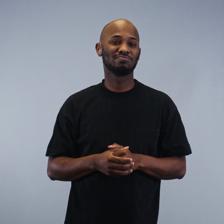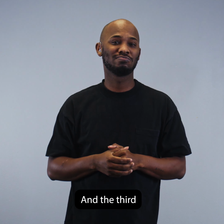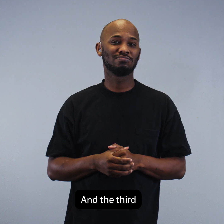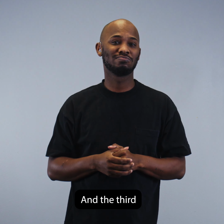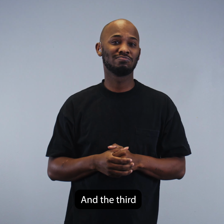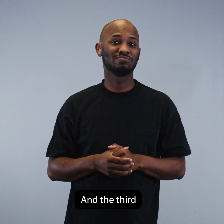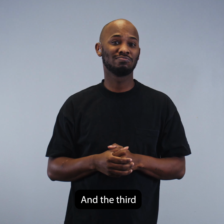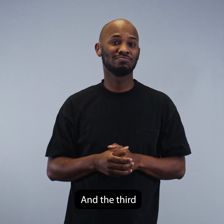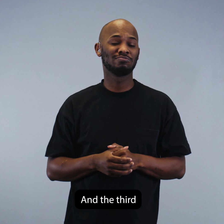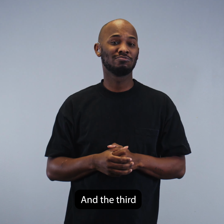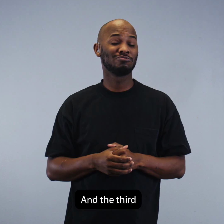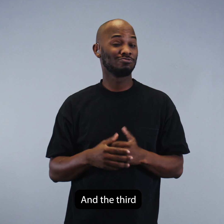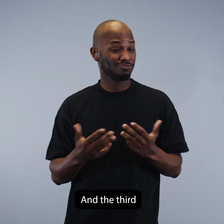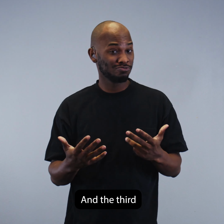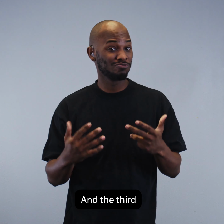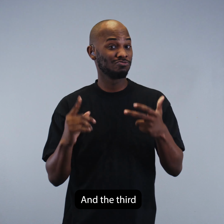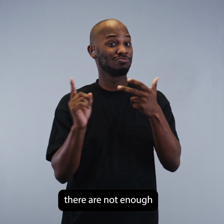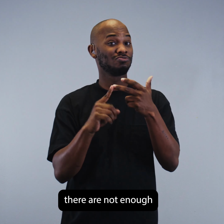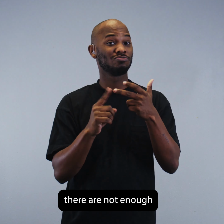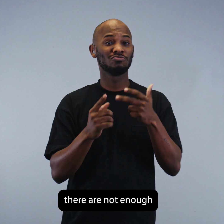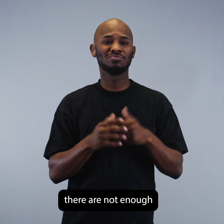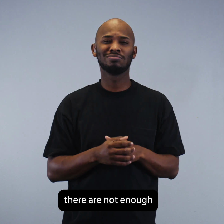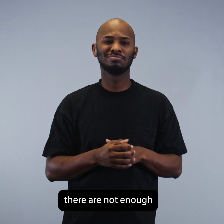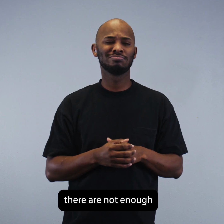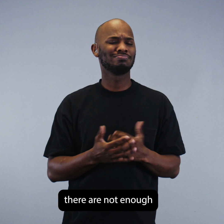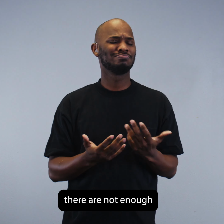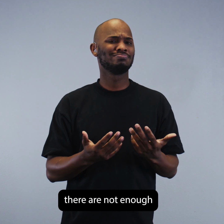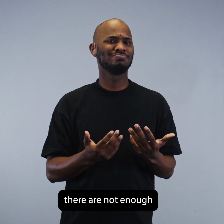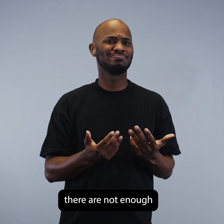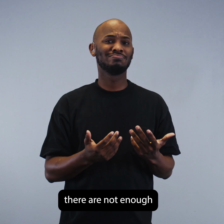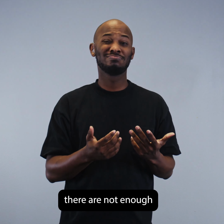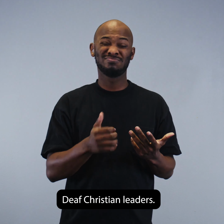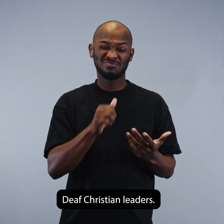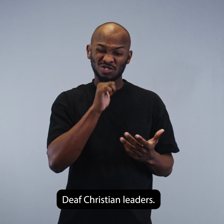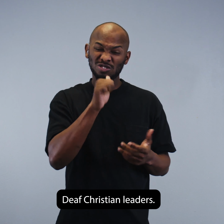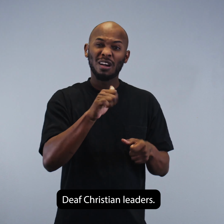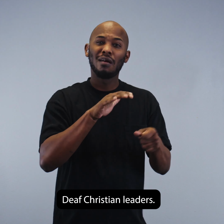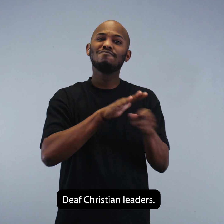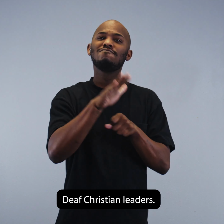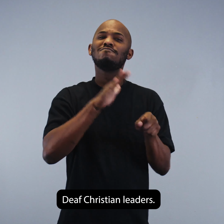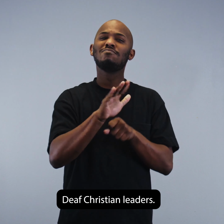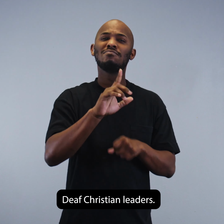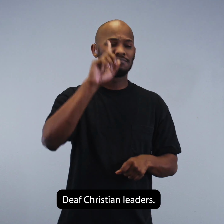And the third, there are not enough deaf Christian leaders.